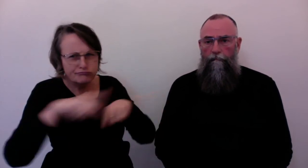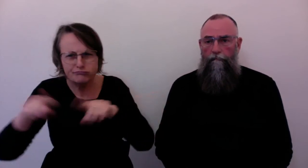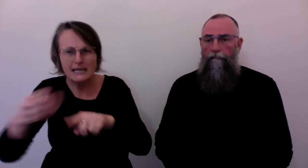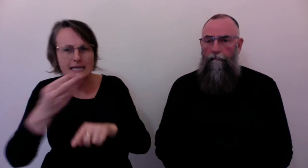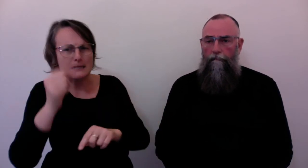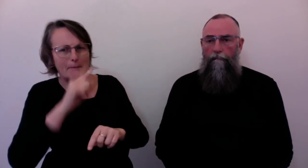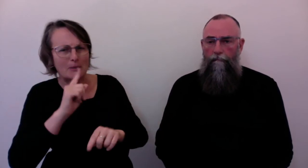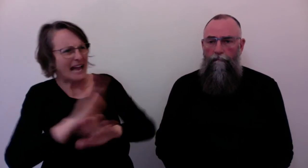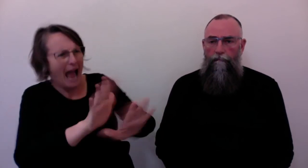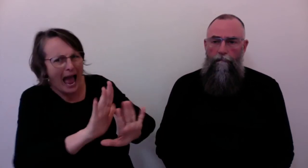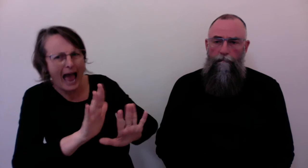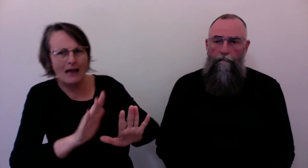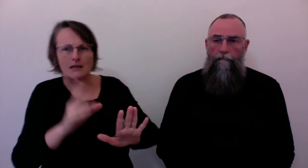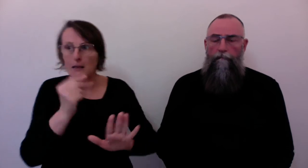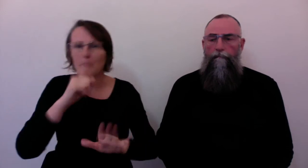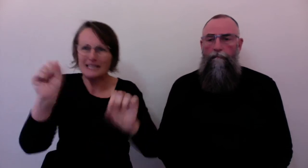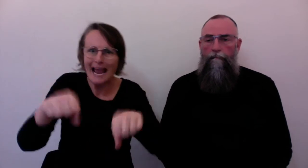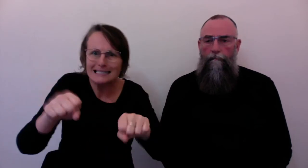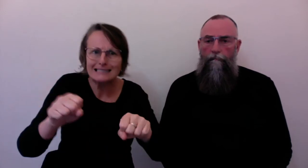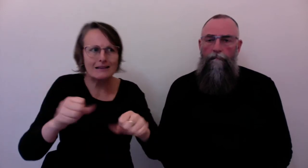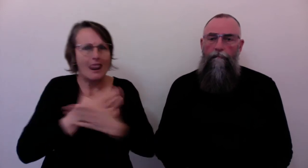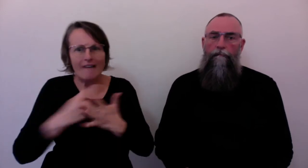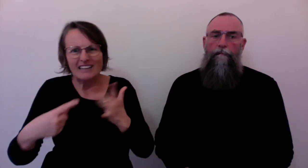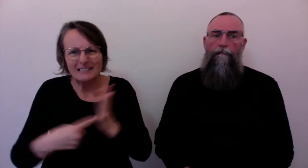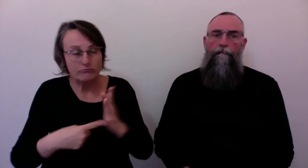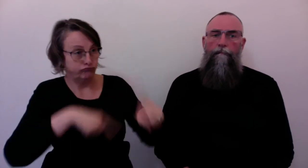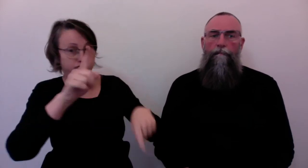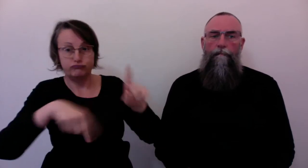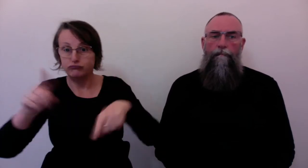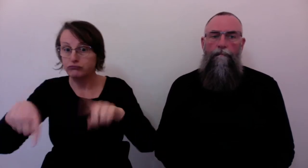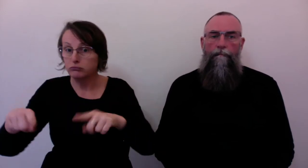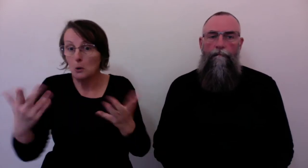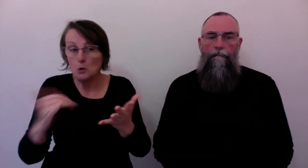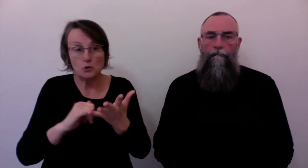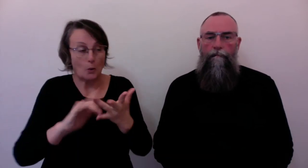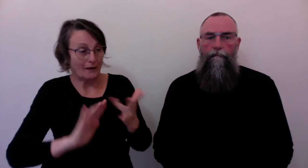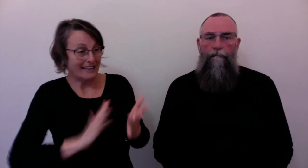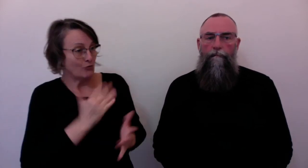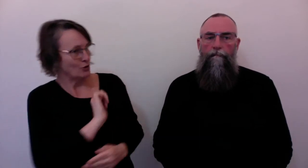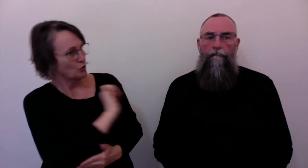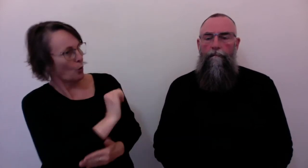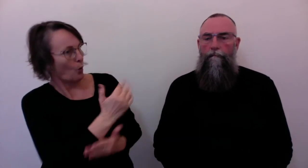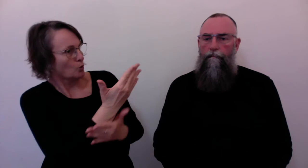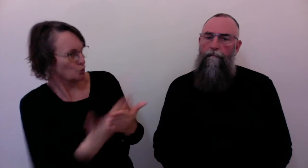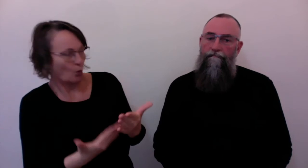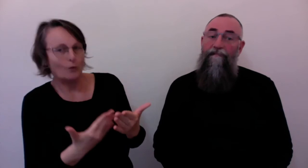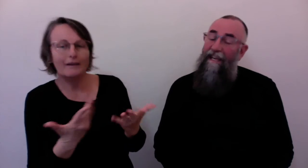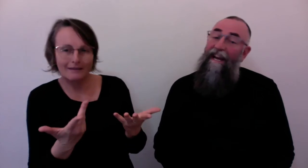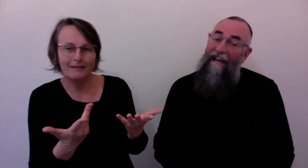don't, what are you? Other people might love it. And it's interesting to, I guess, hear your side of it. But it's interesting you want to